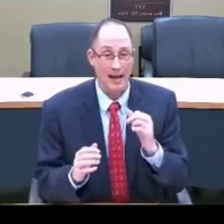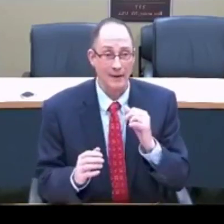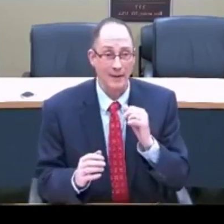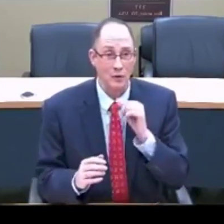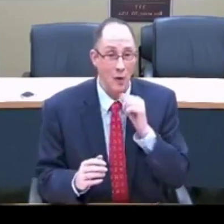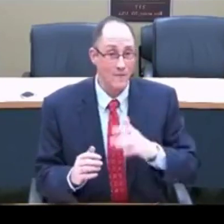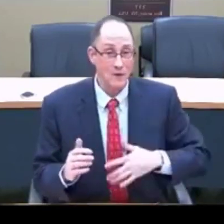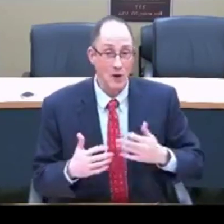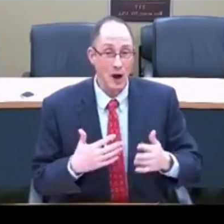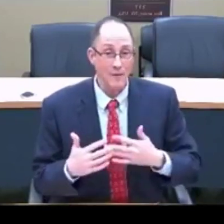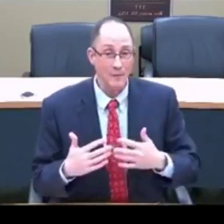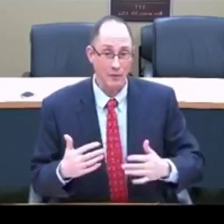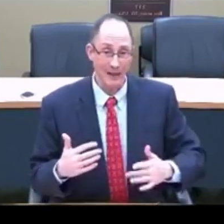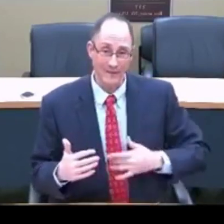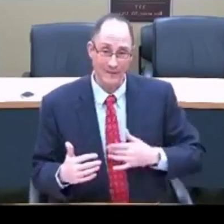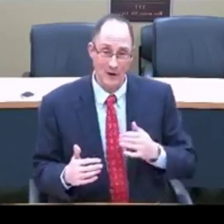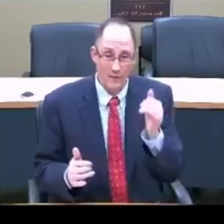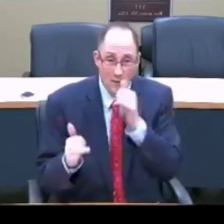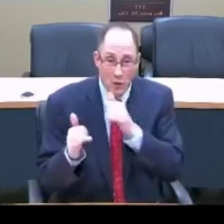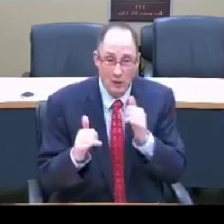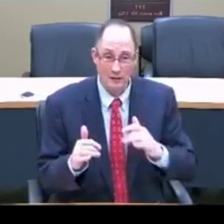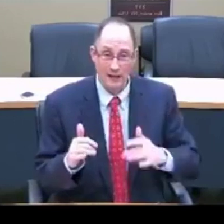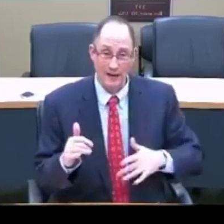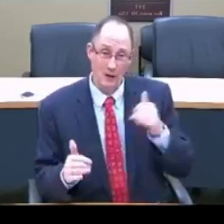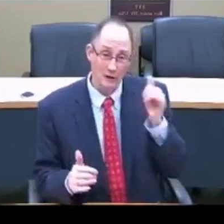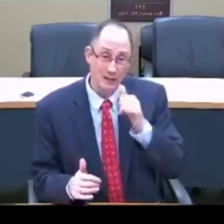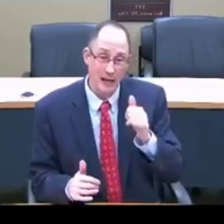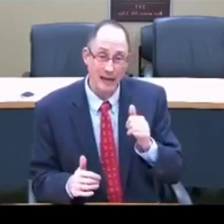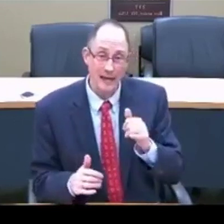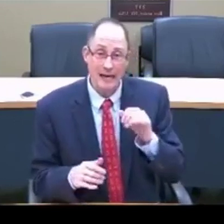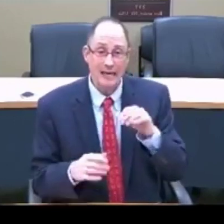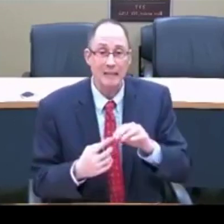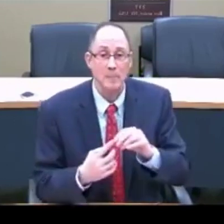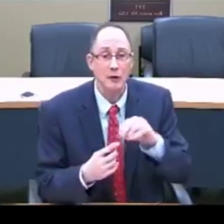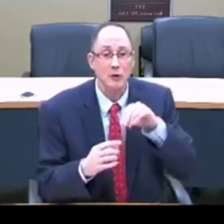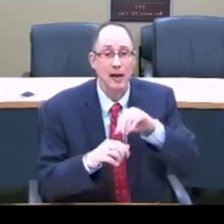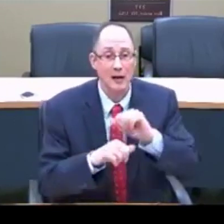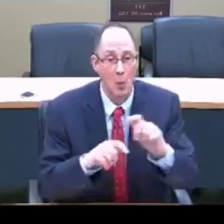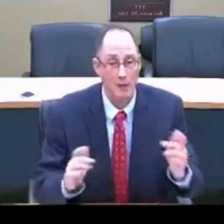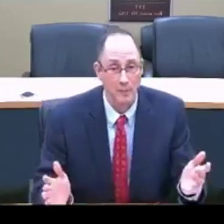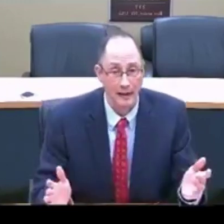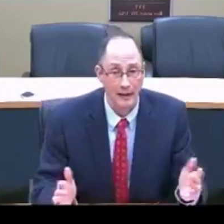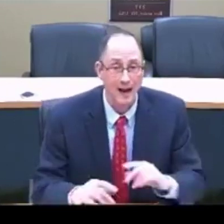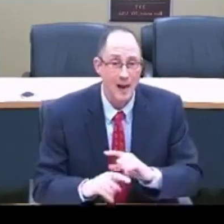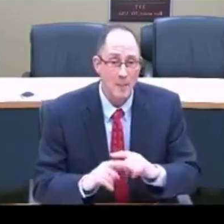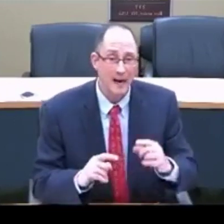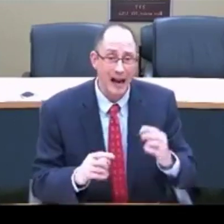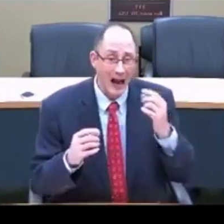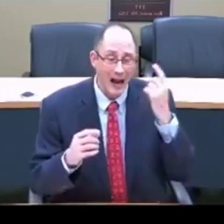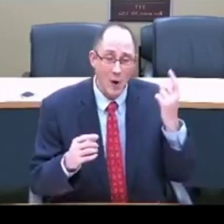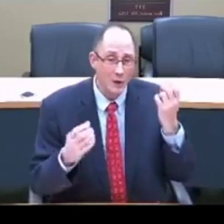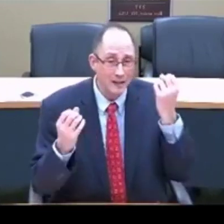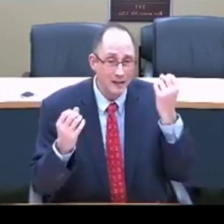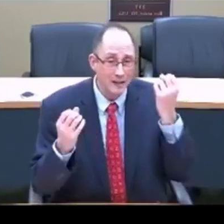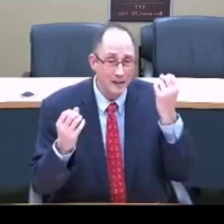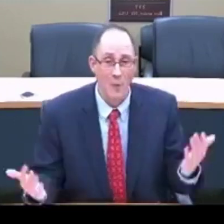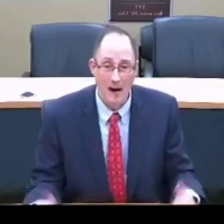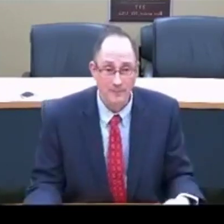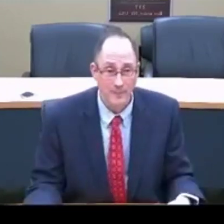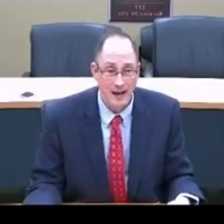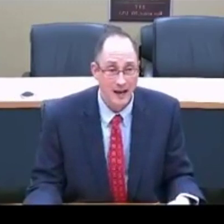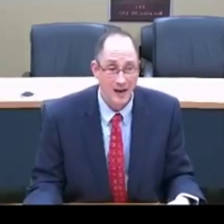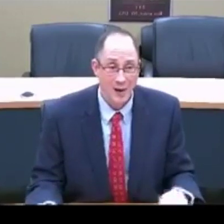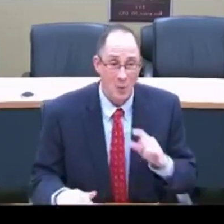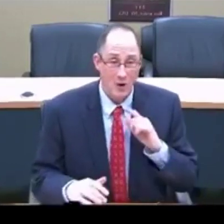many don't feel comfortable. They feel foolish. They feel silly, especially in the workplace. But I always tell them, you know what,